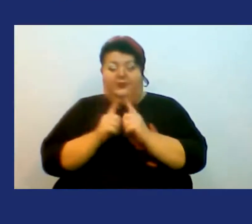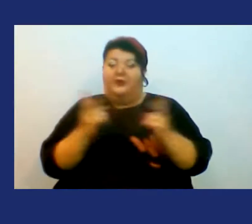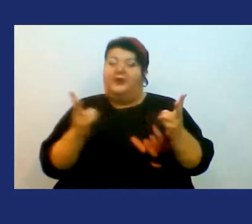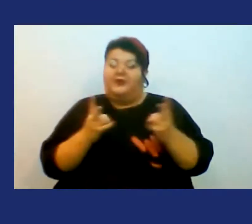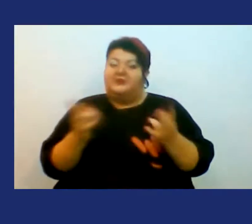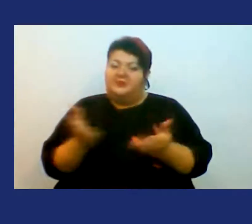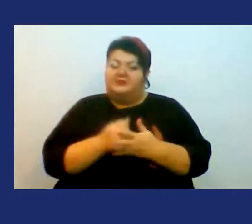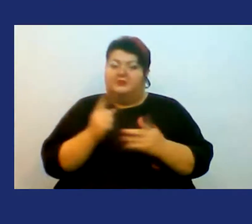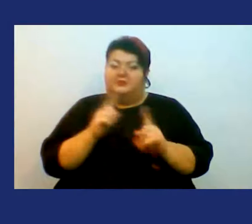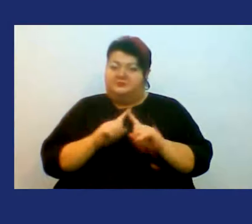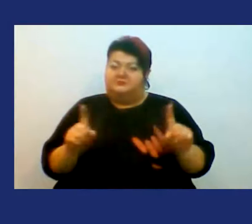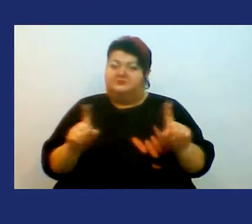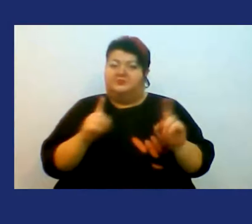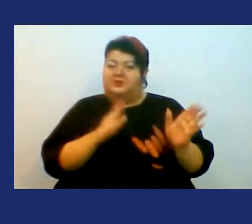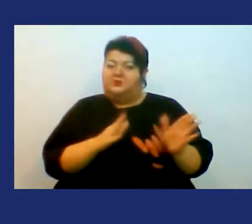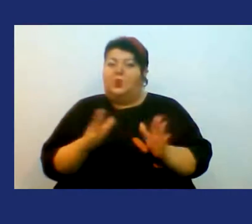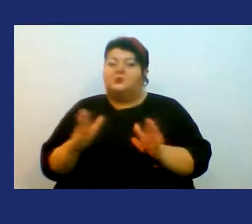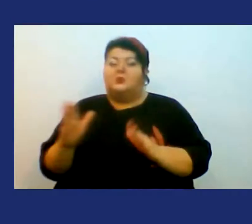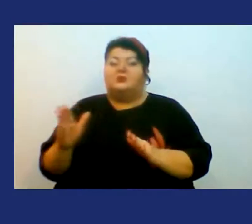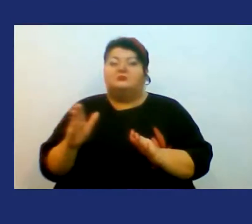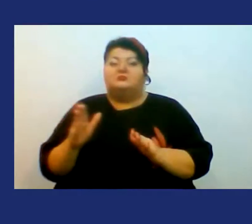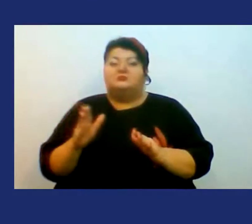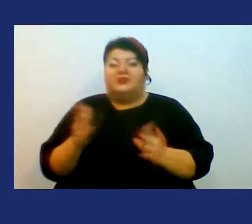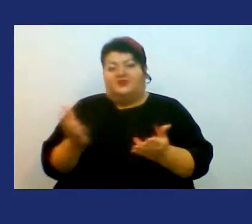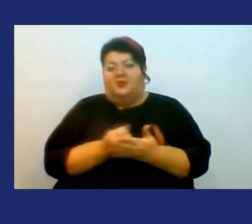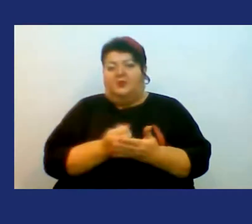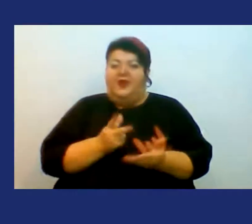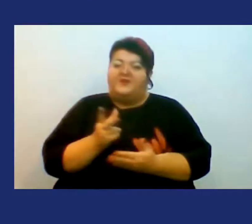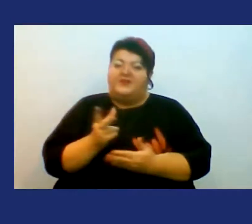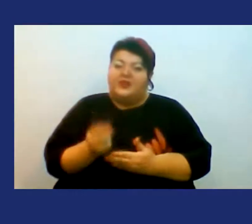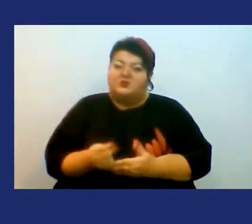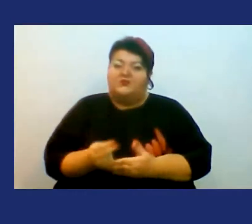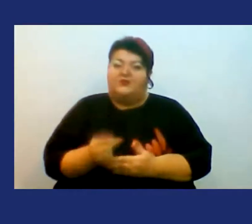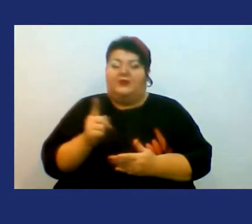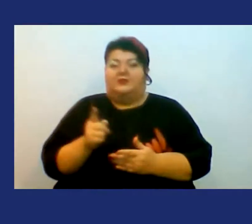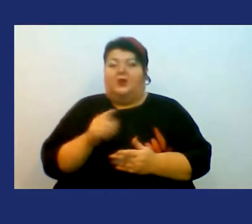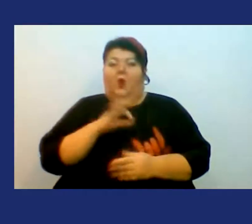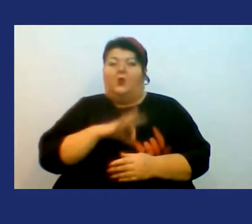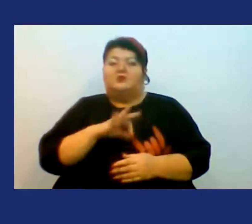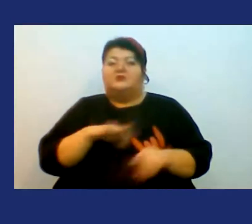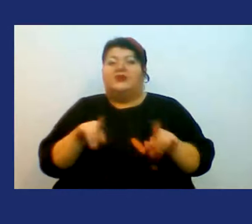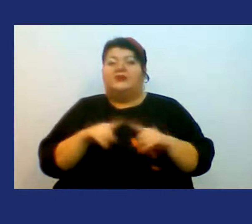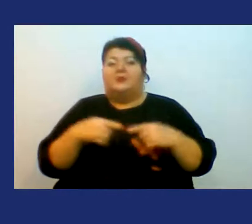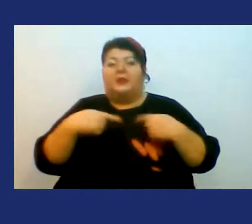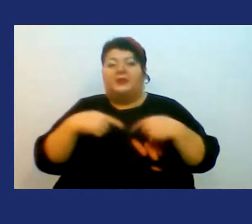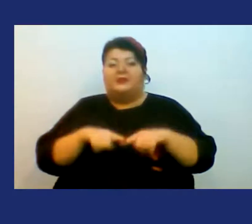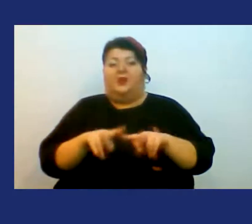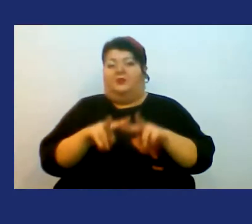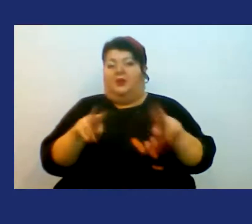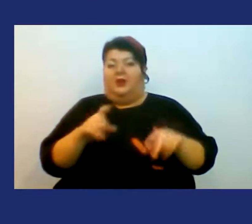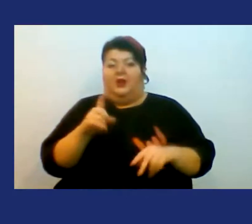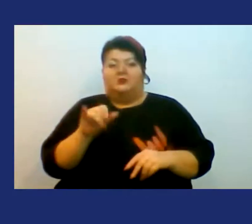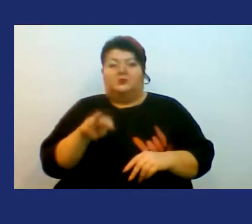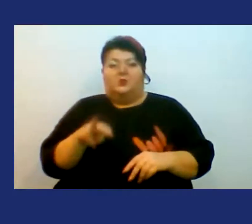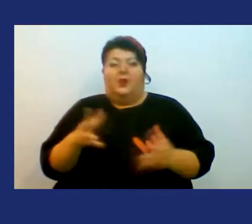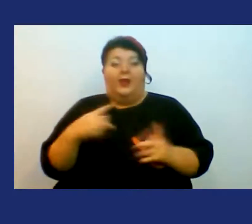Zoom. And so I think the best part about this whole craziness has been finding creative ways to